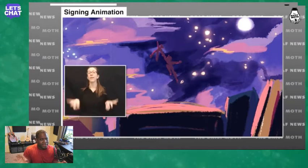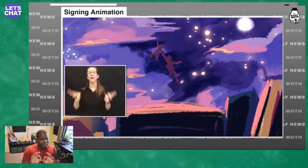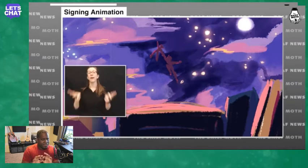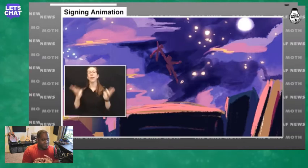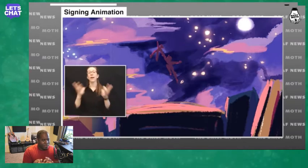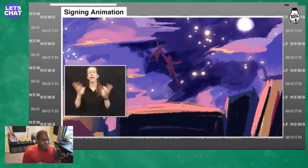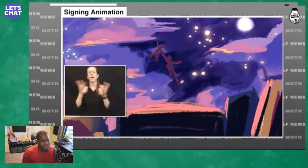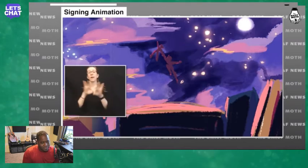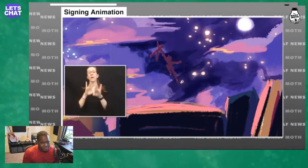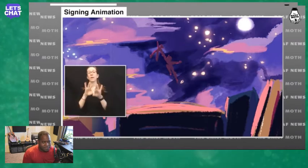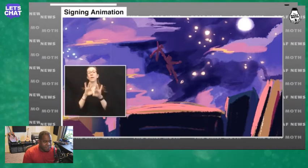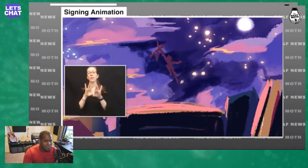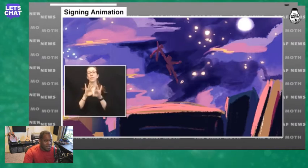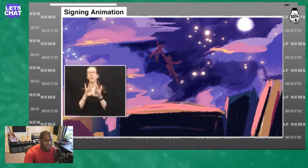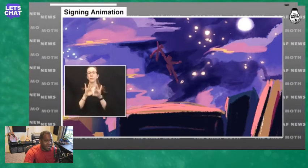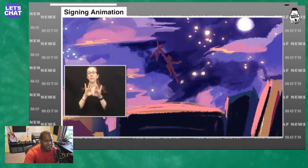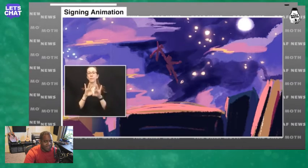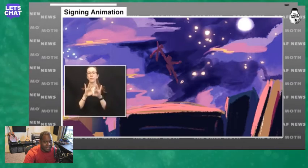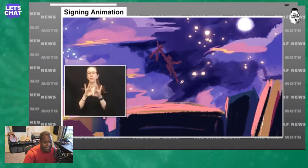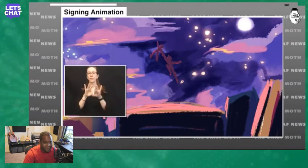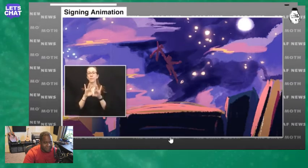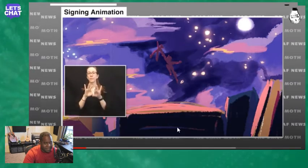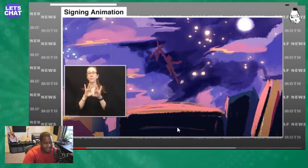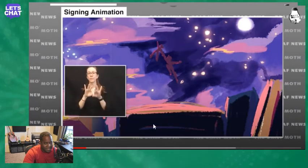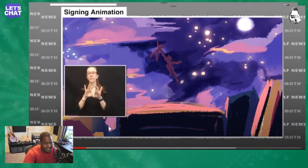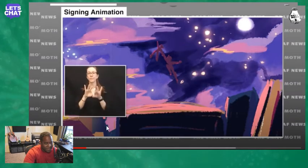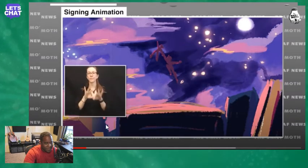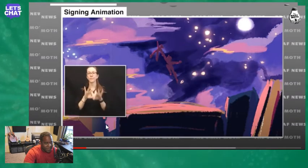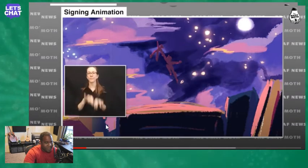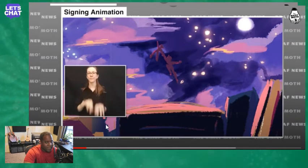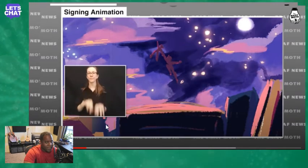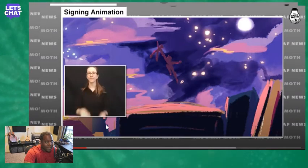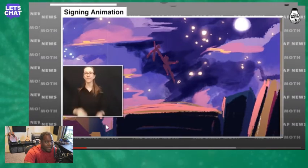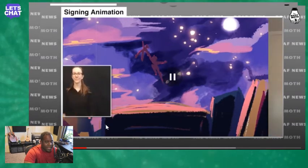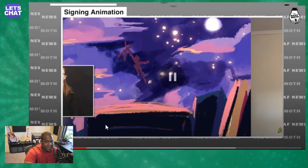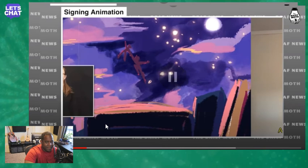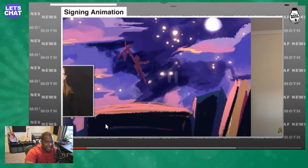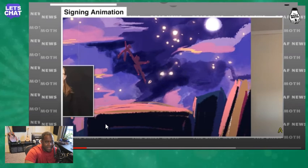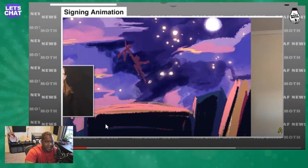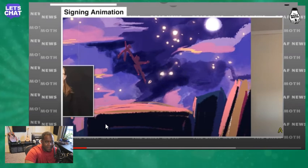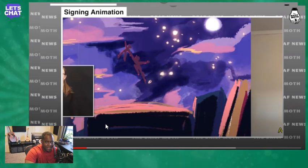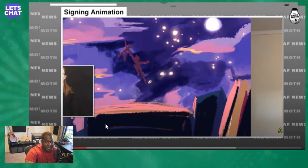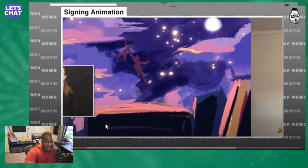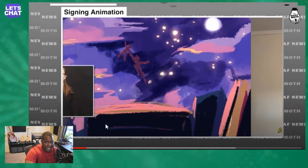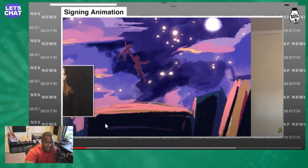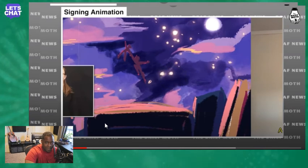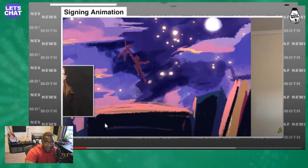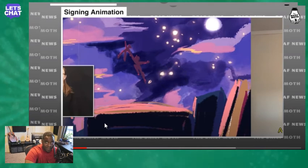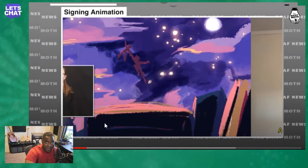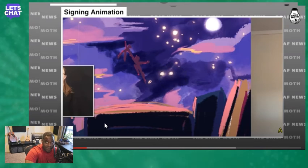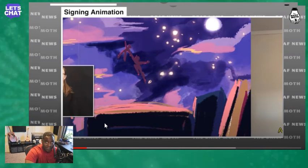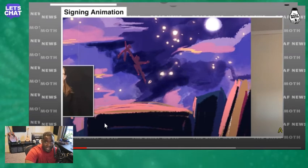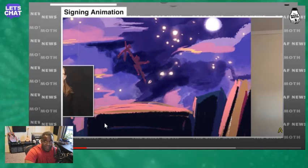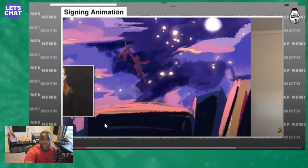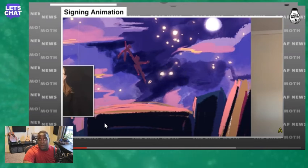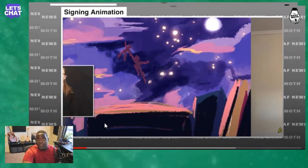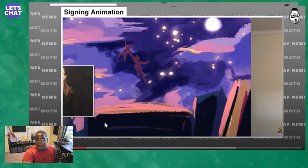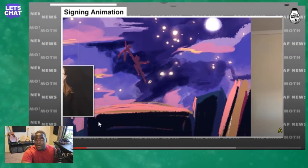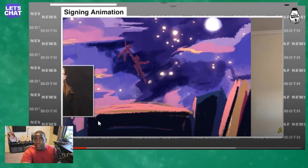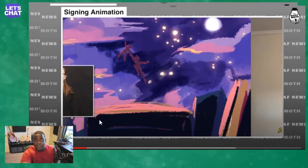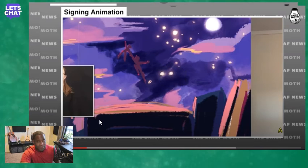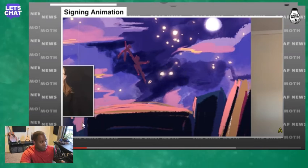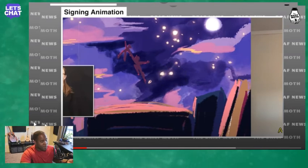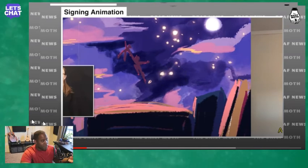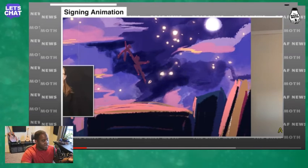and that is important, more or less. And so it's important that we can have integrated, you know, animation studios that can share